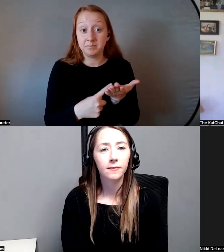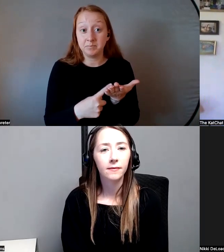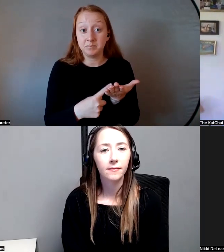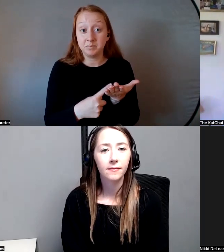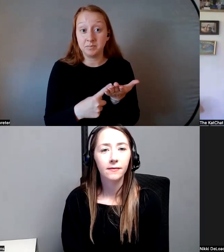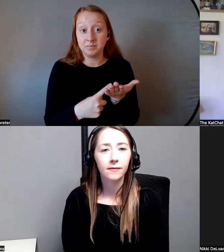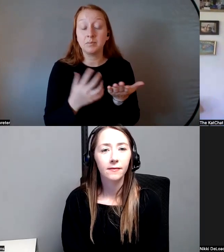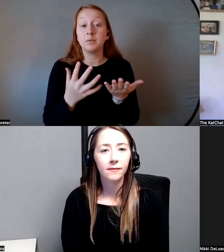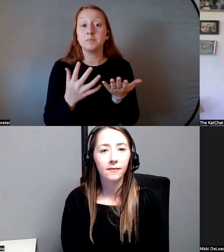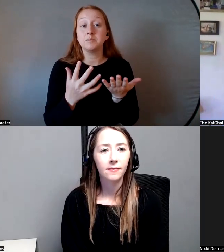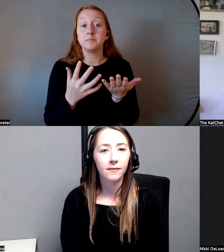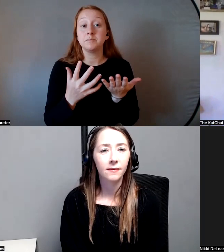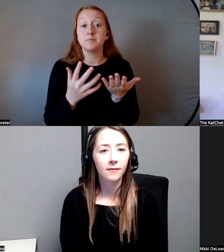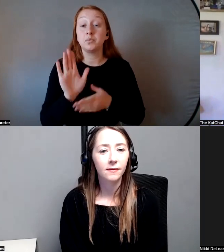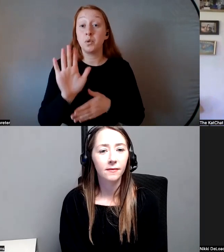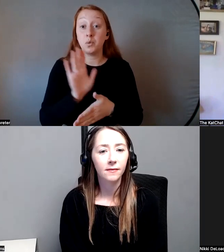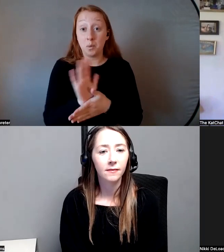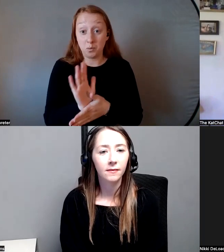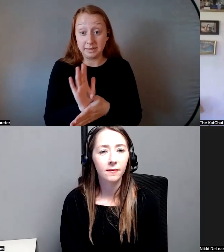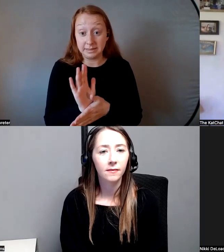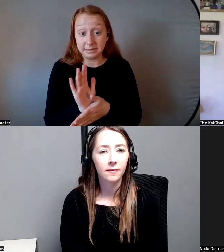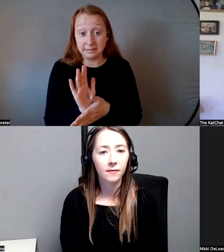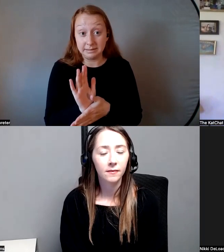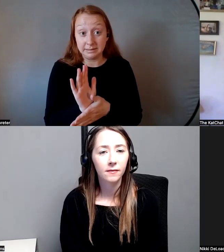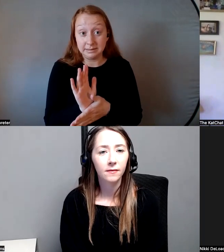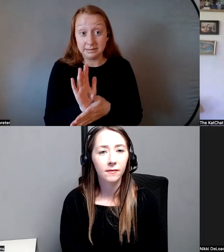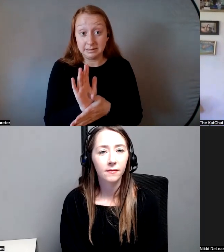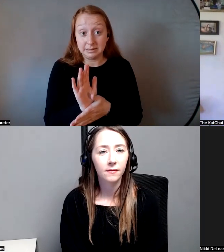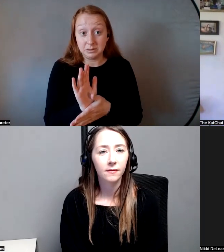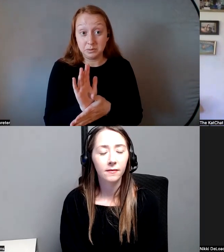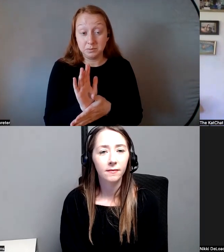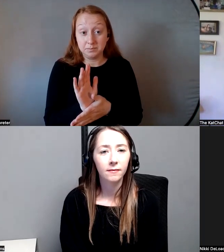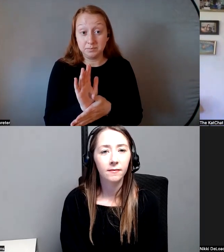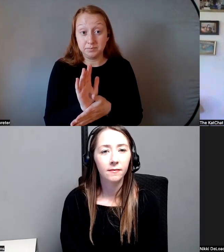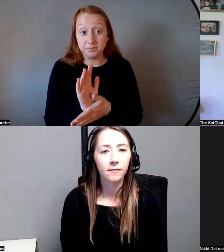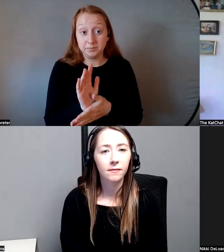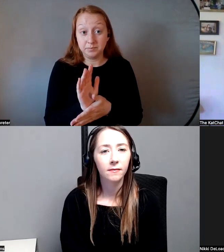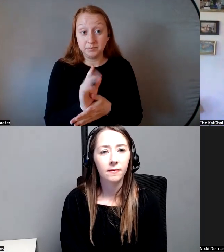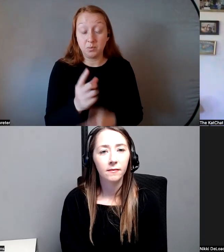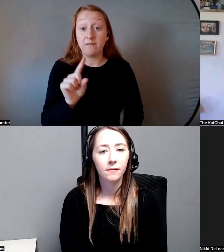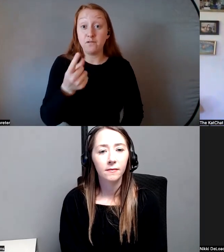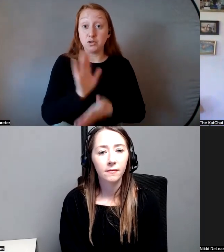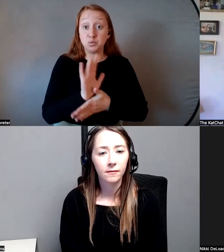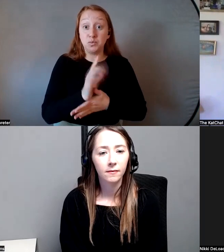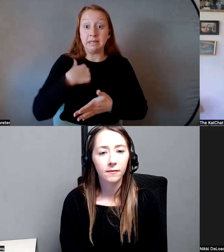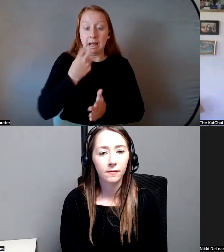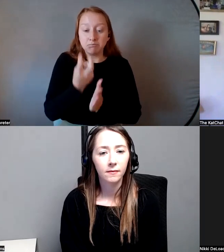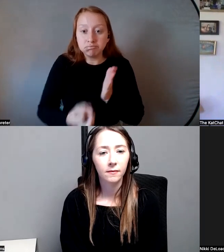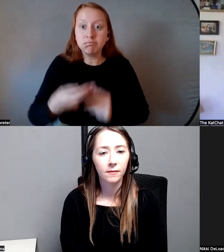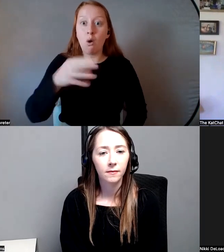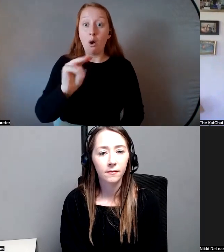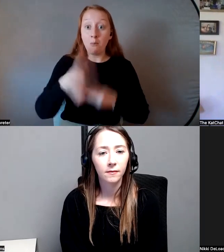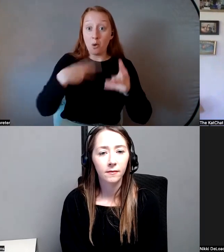to say your movie, one of the first movies that made me go into the Hallmark